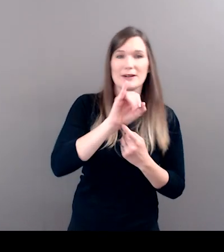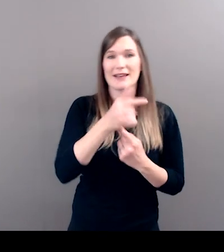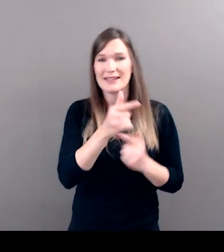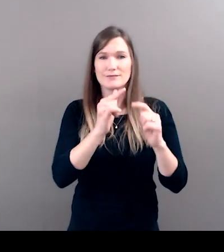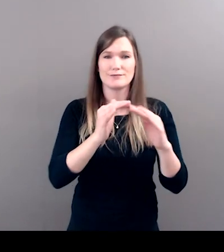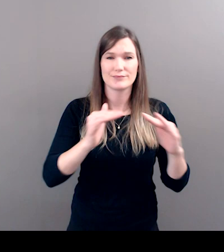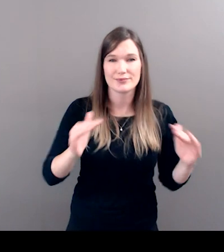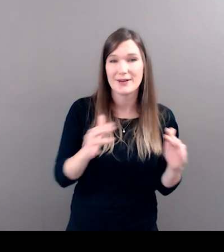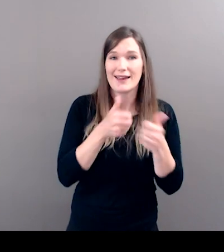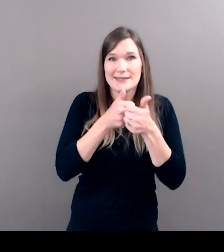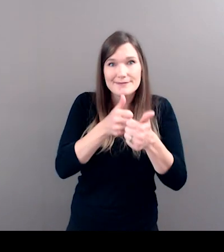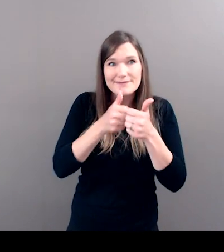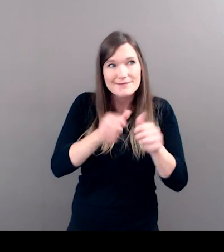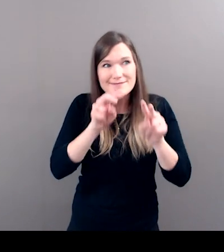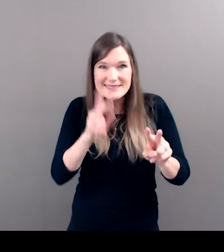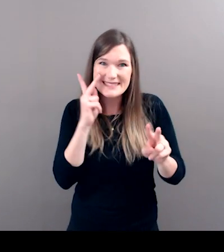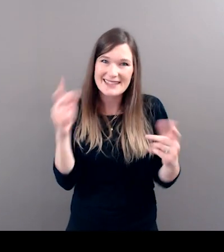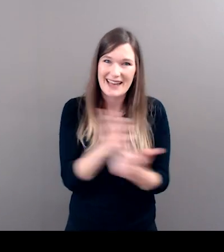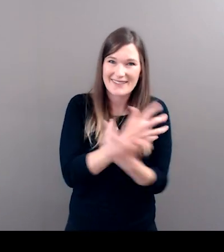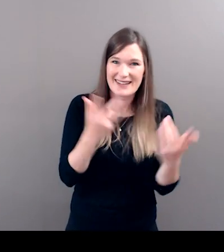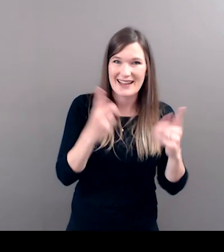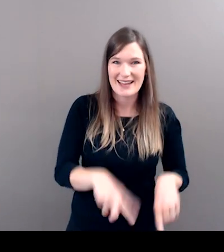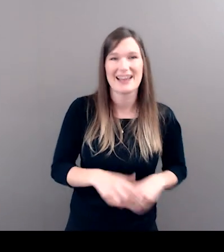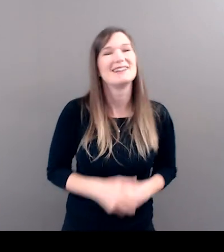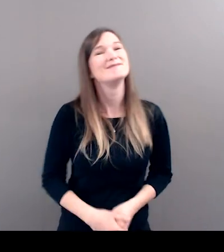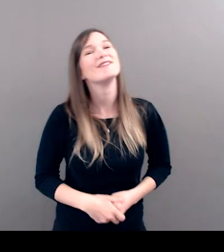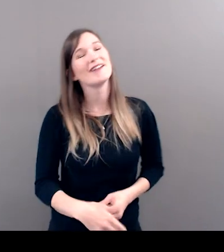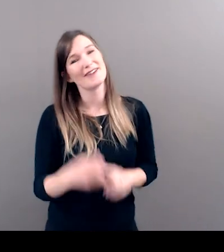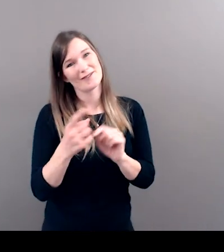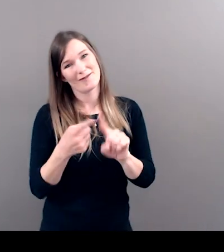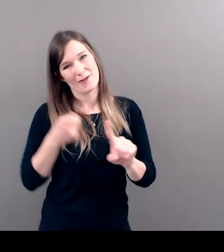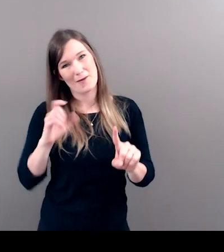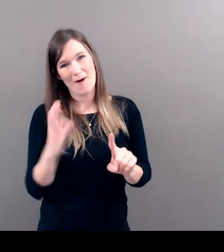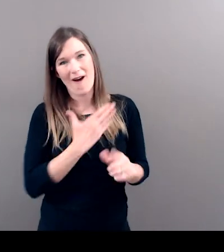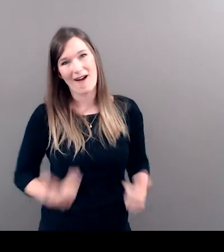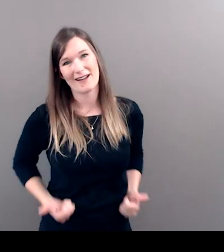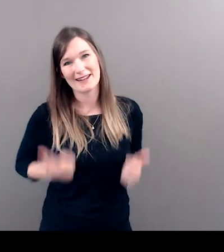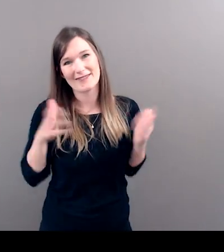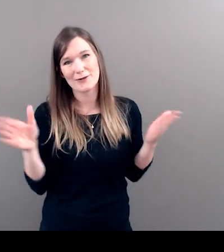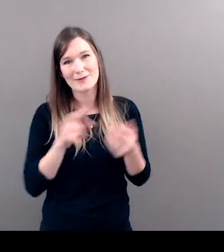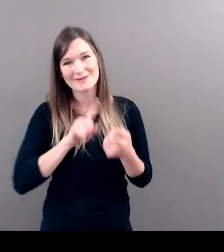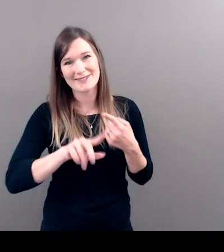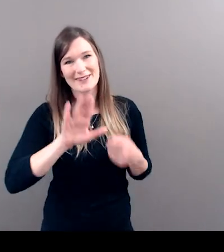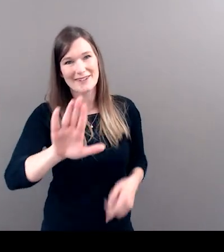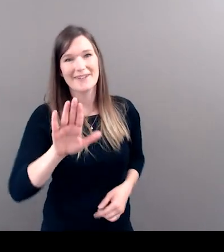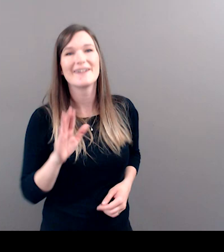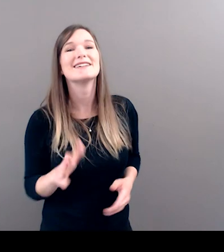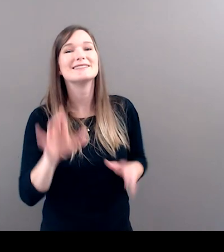much going on. That's right. All kinds of good things. From The Rock living room to yours, we love you, family. Have a blessed week.